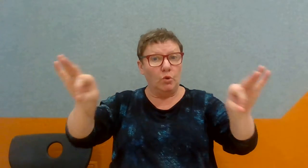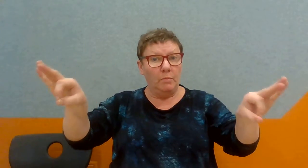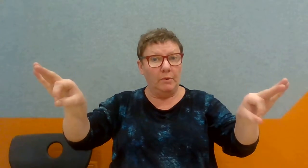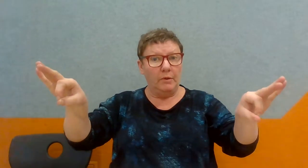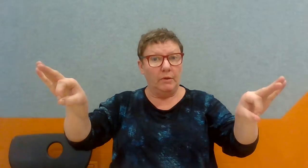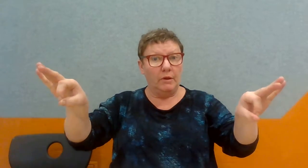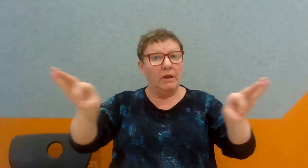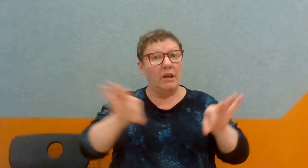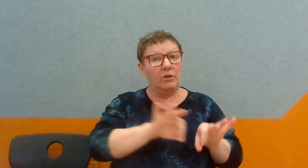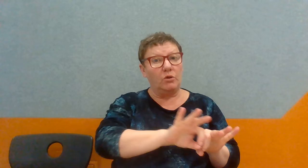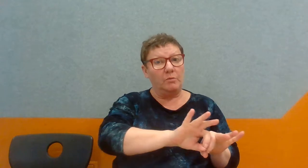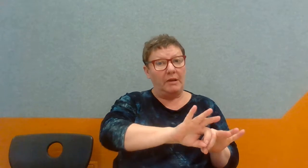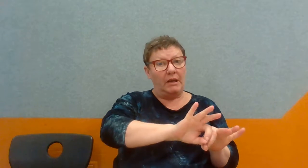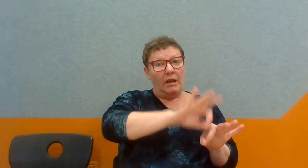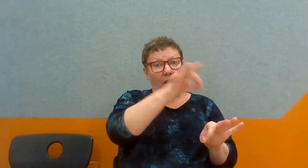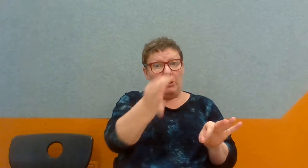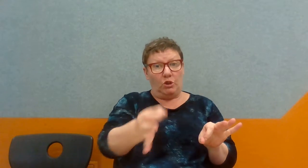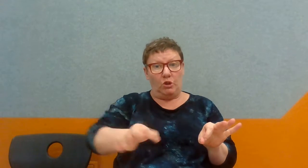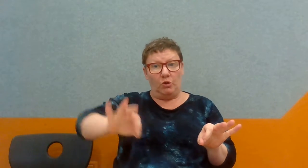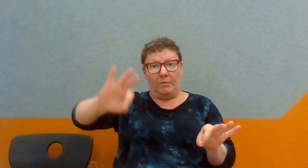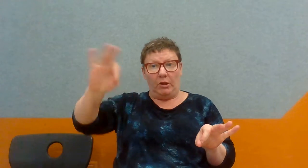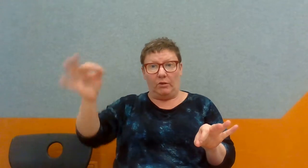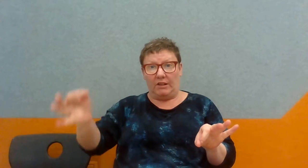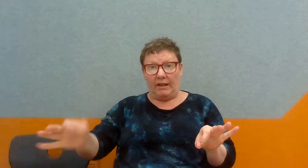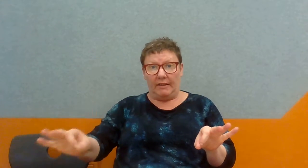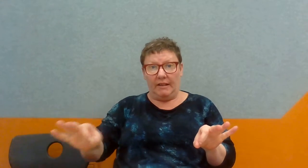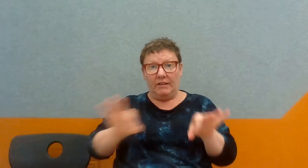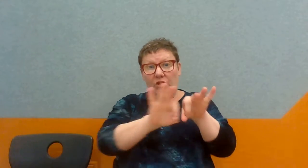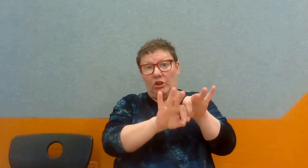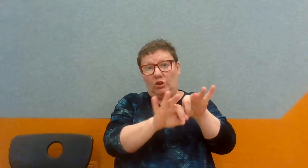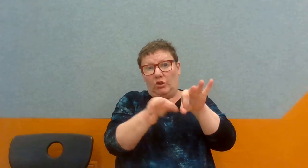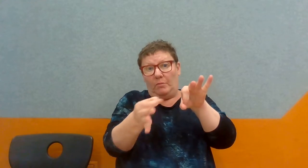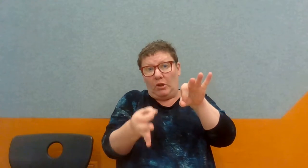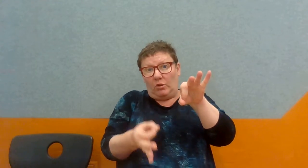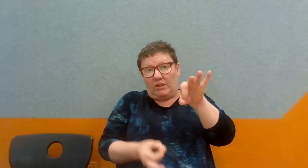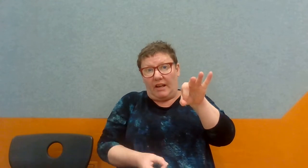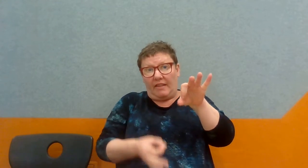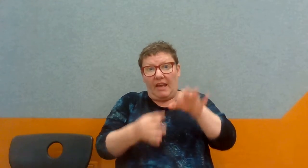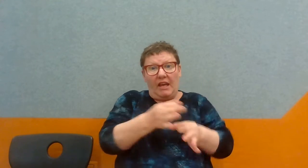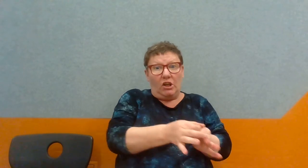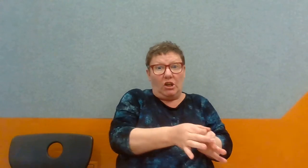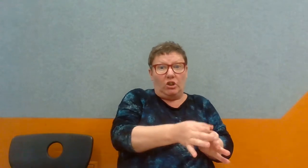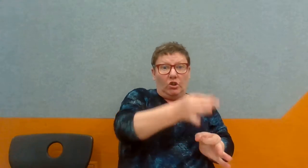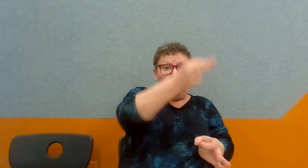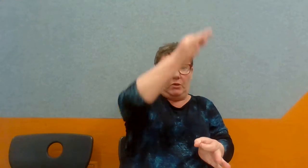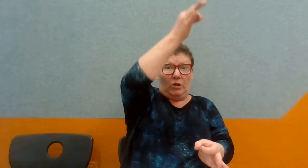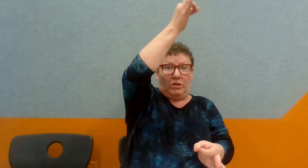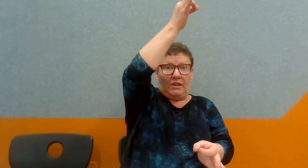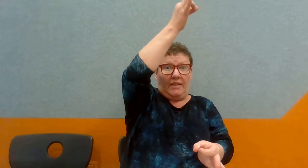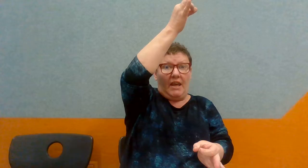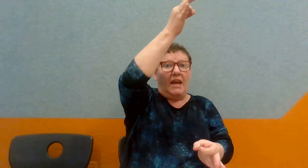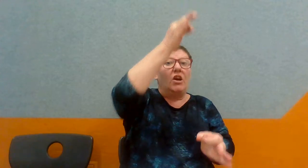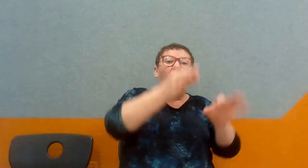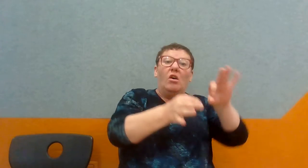Tube. Now it could be a tube that looks like this, a tube that looks like that, a tube that looks like that,